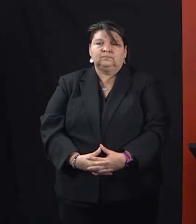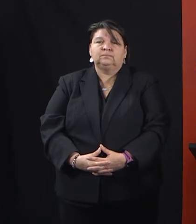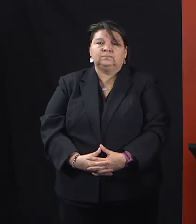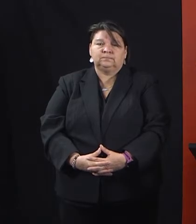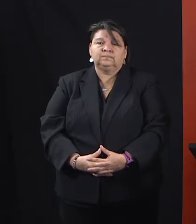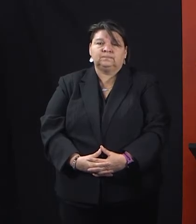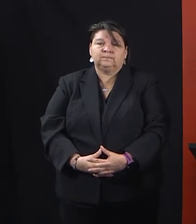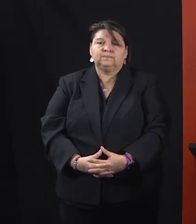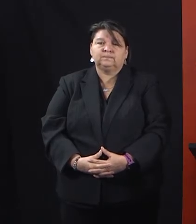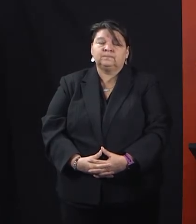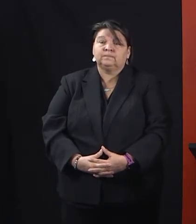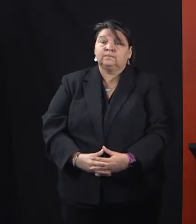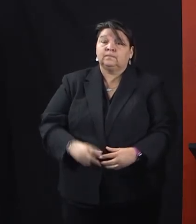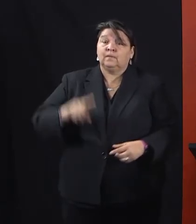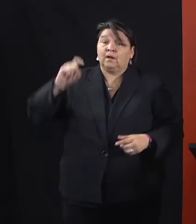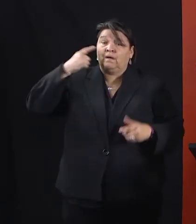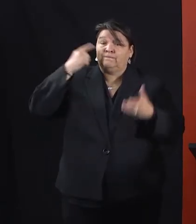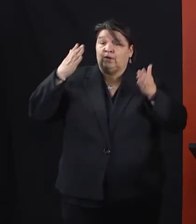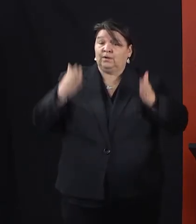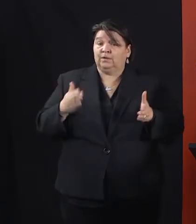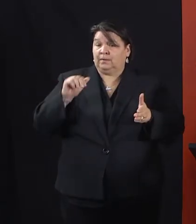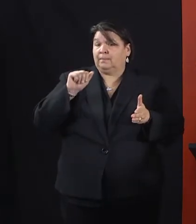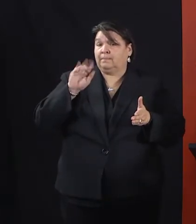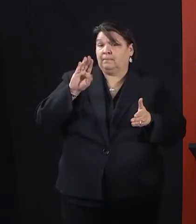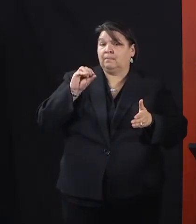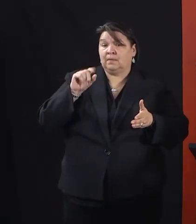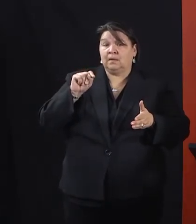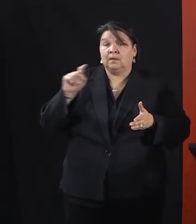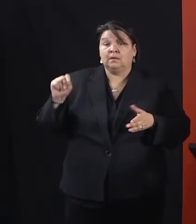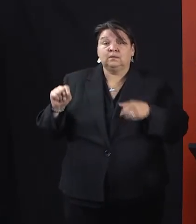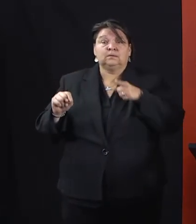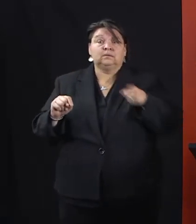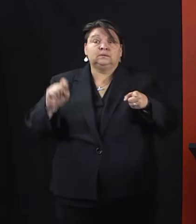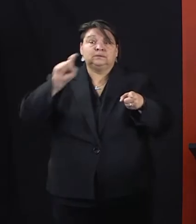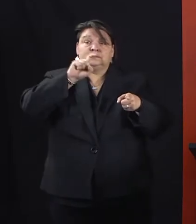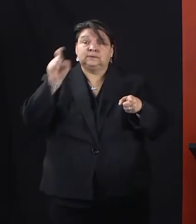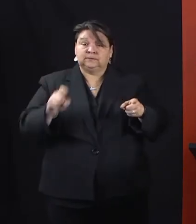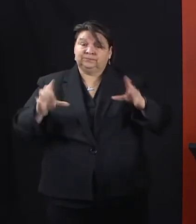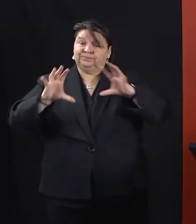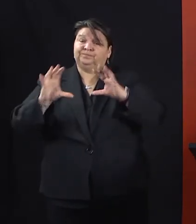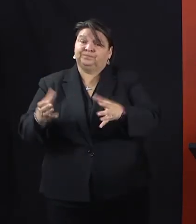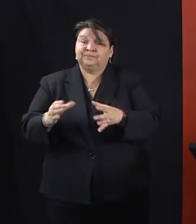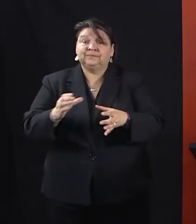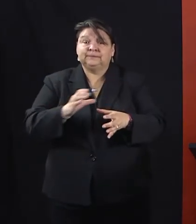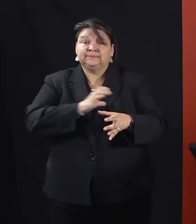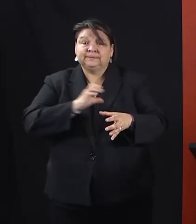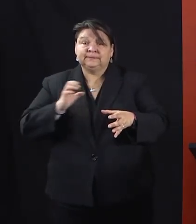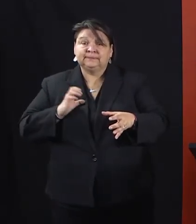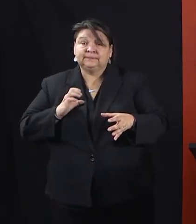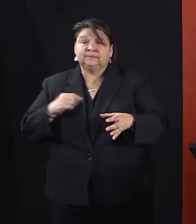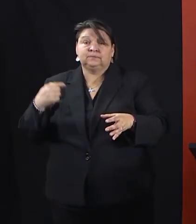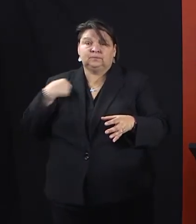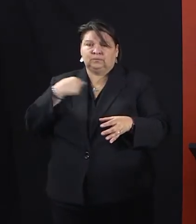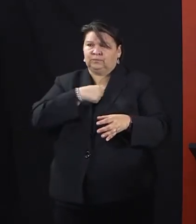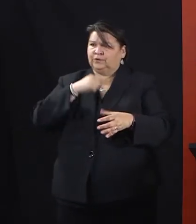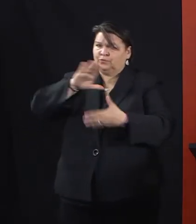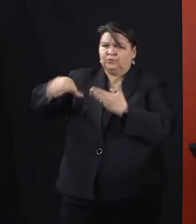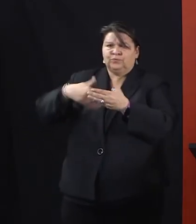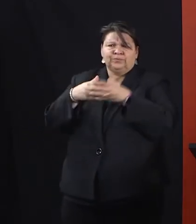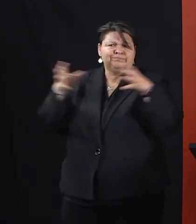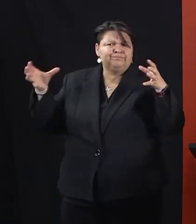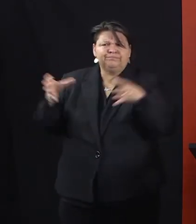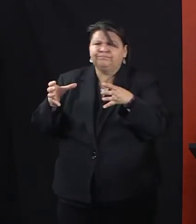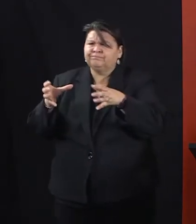Abbott and the Texas Division of Emergency Management have set up specific websites to try to help clarify